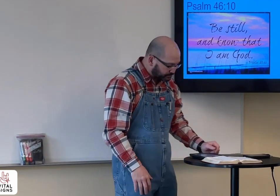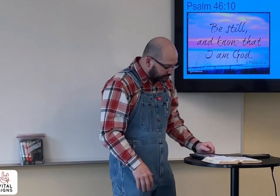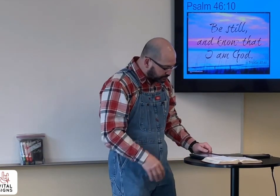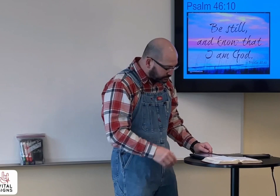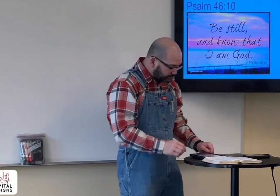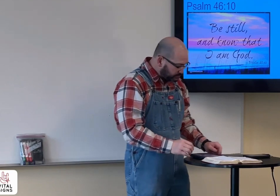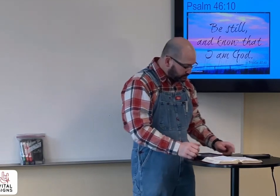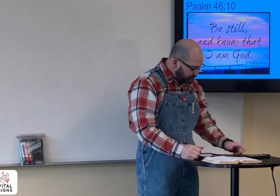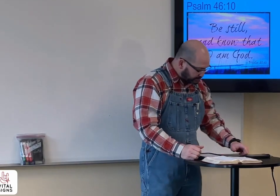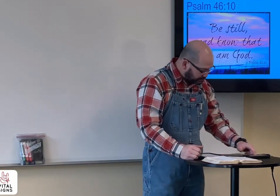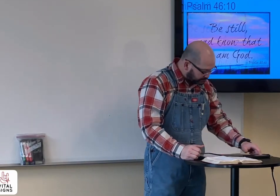he's there.